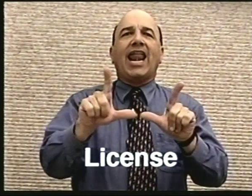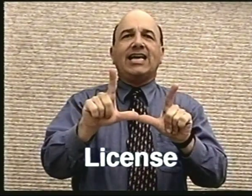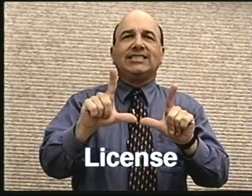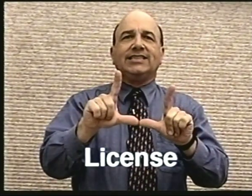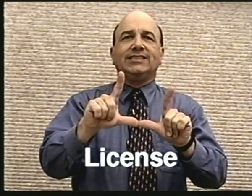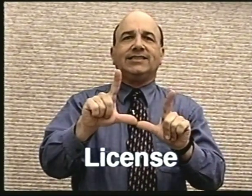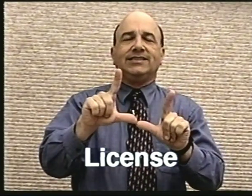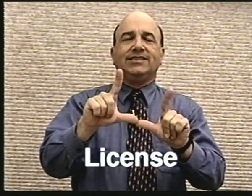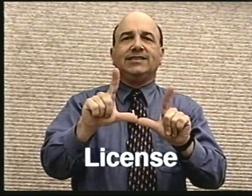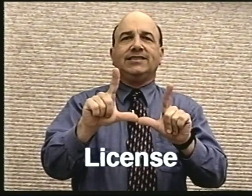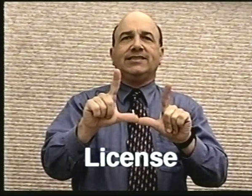License.